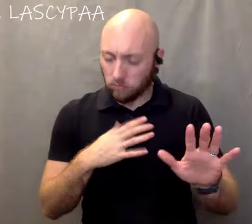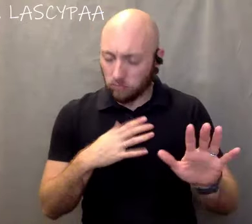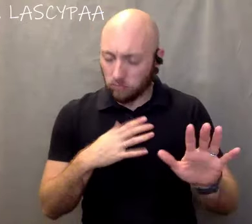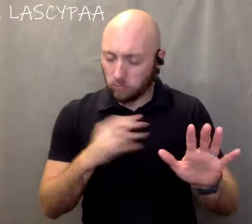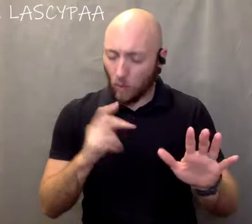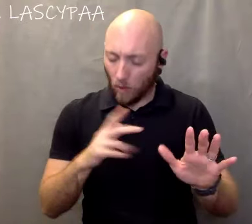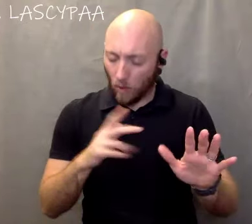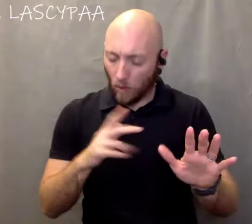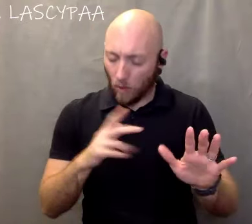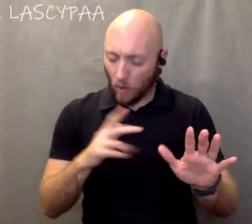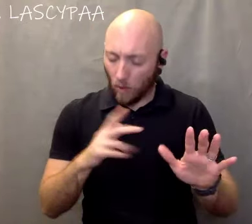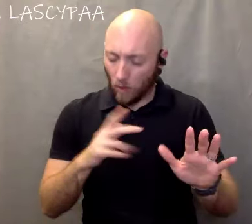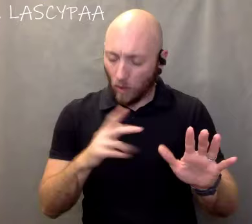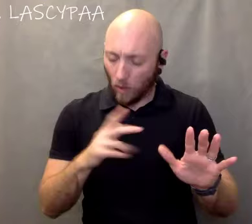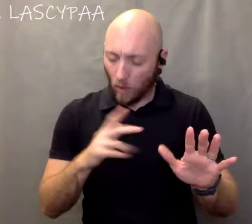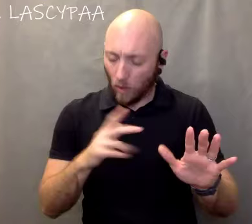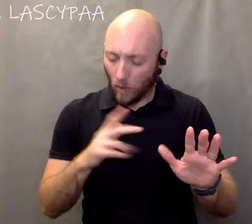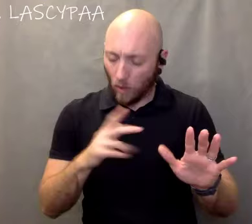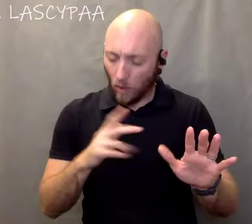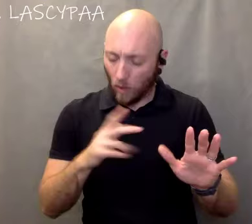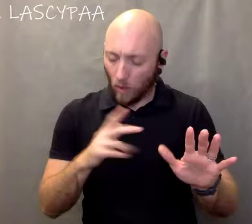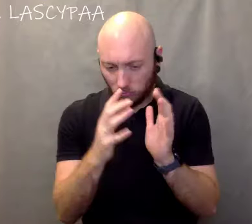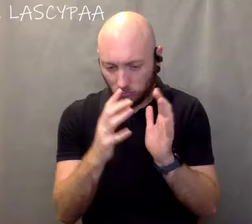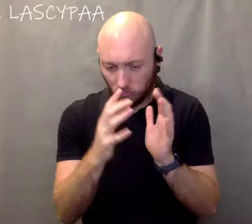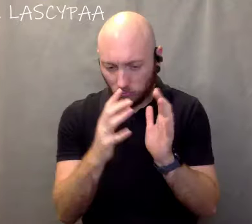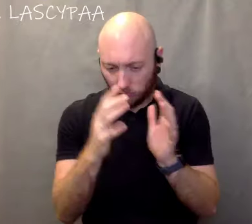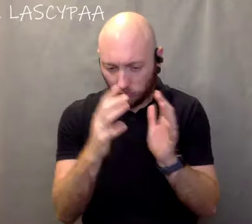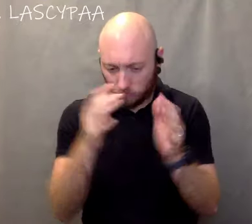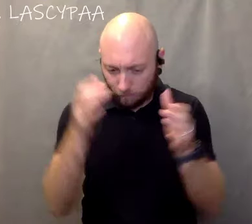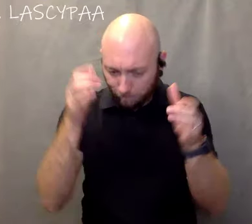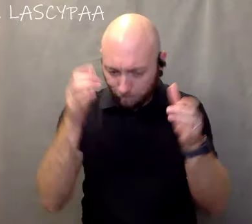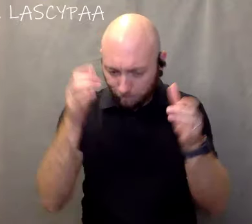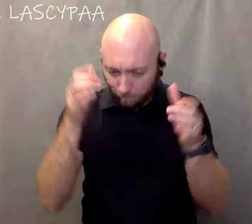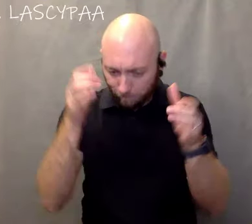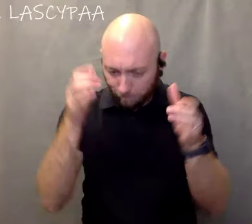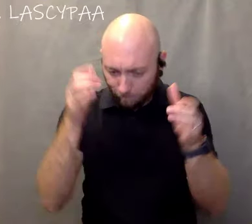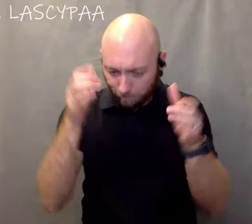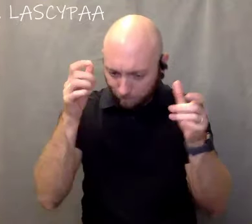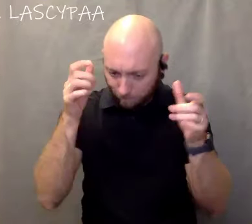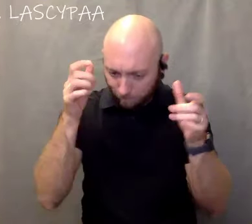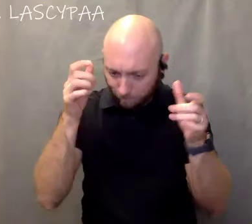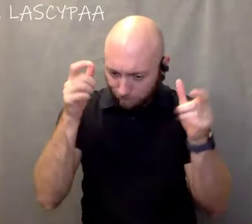outlook, and the way that I carry myself.